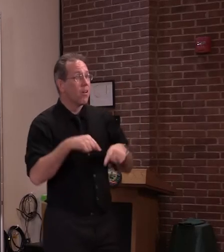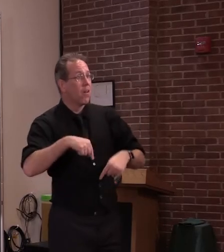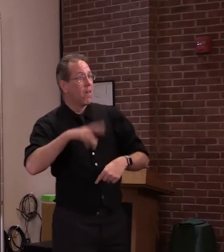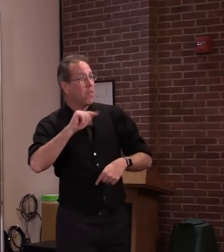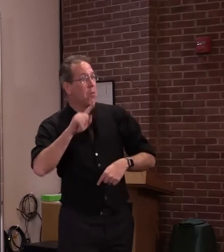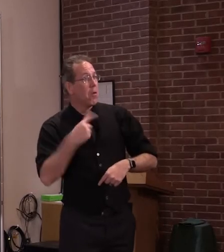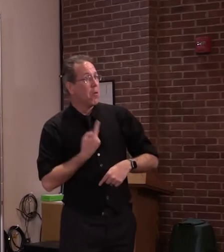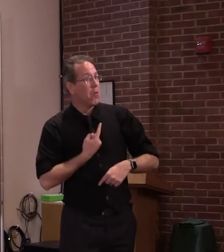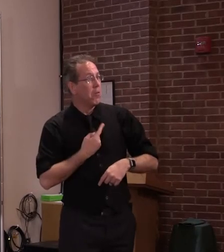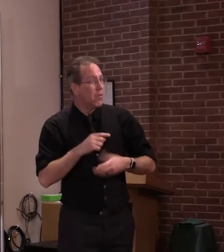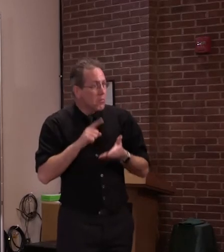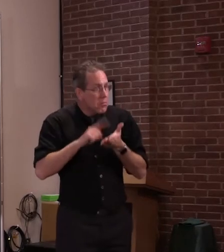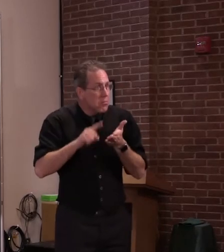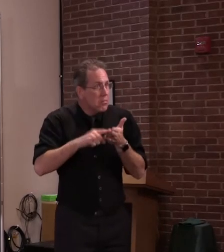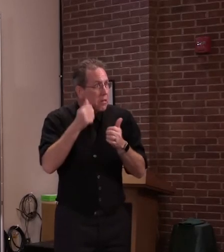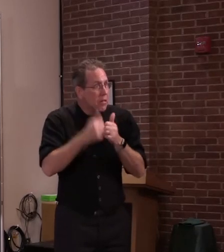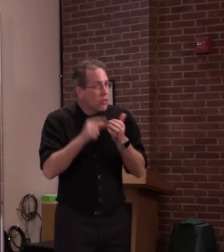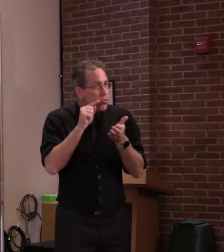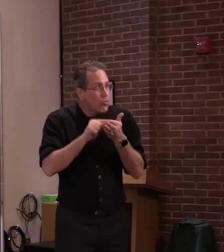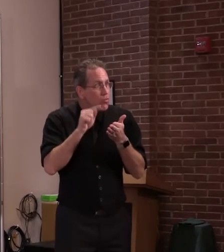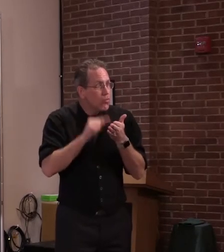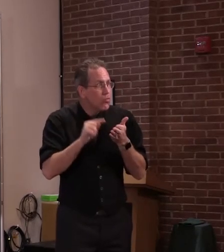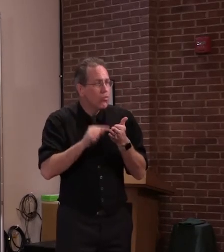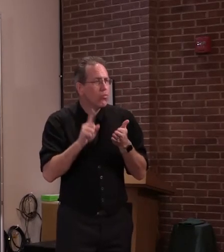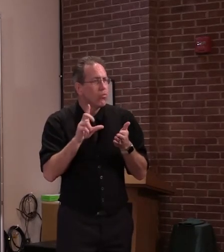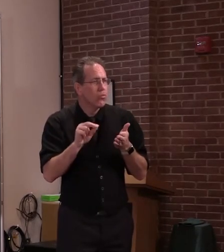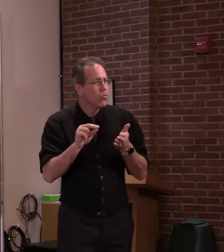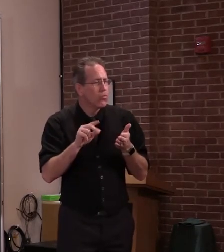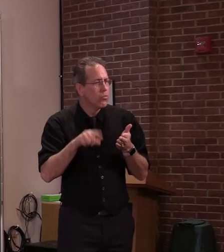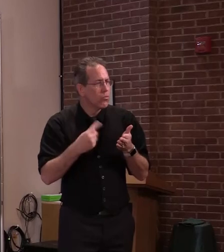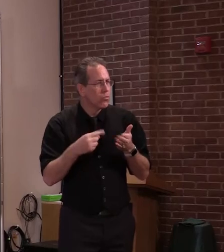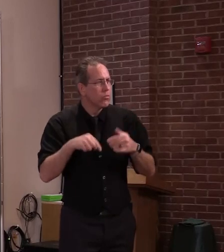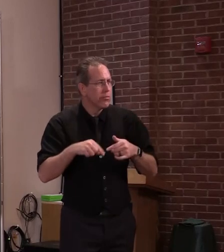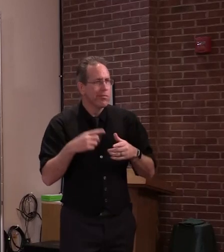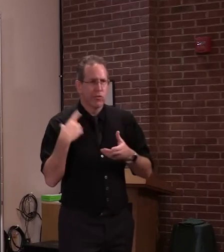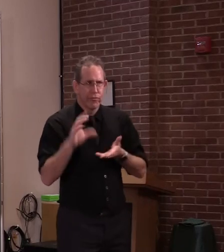single event that a Vermont clinician puts into the system.